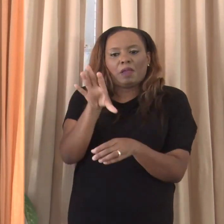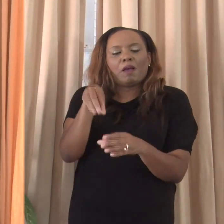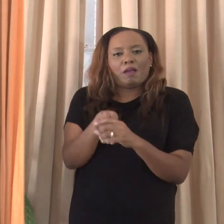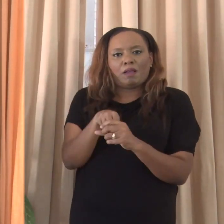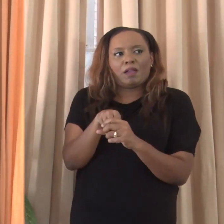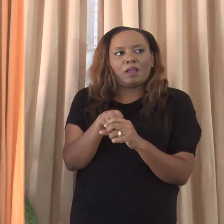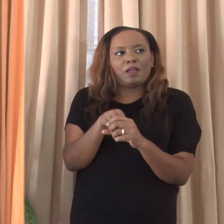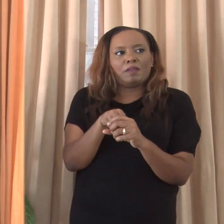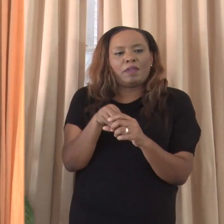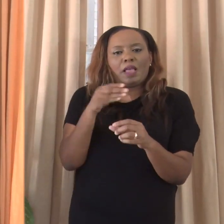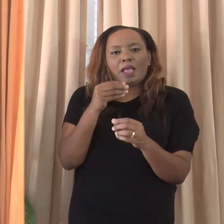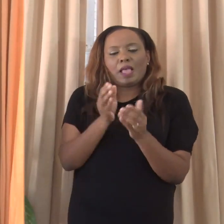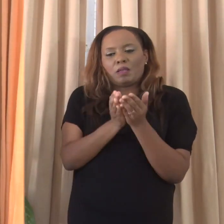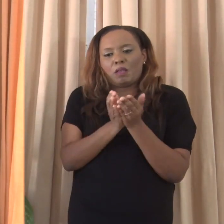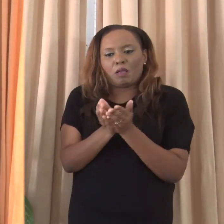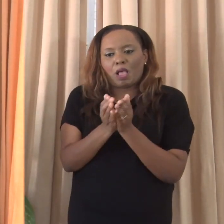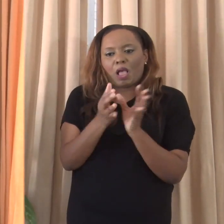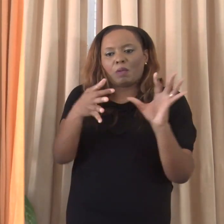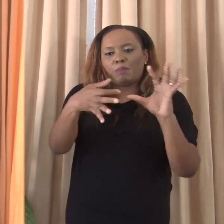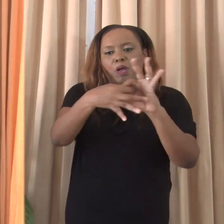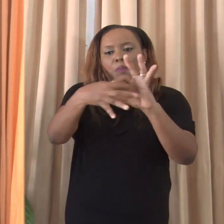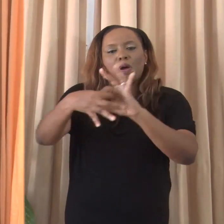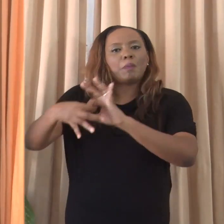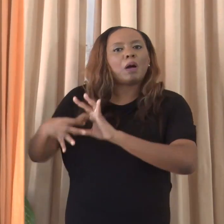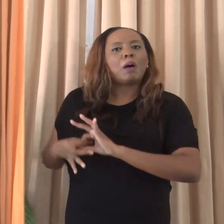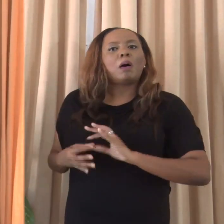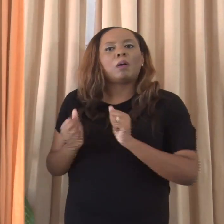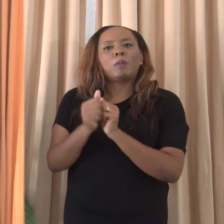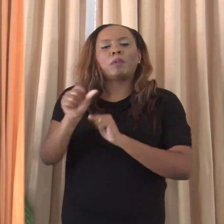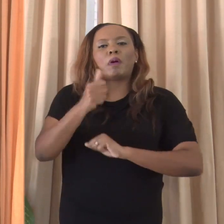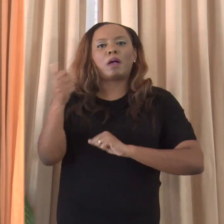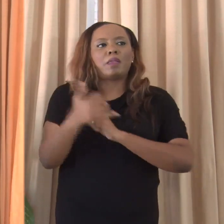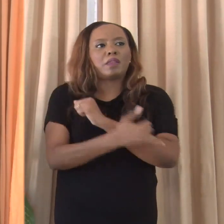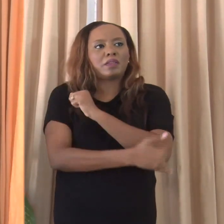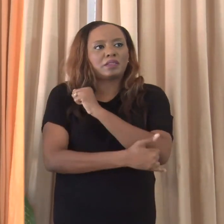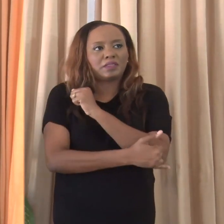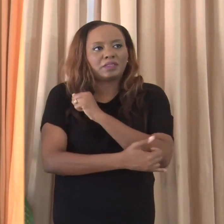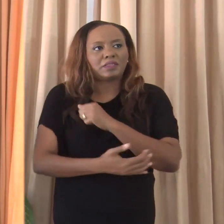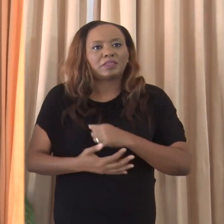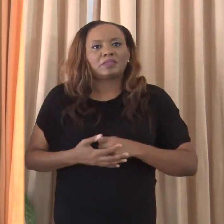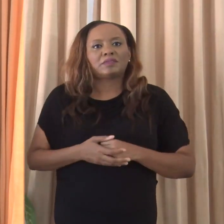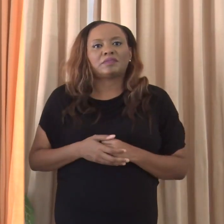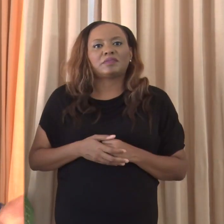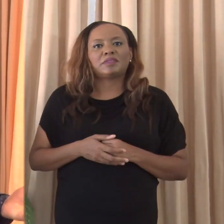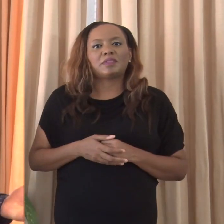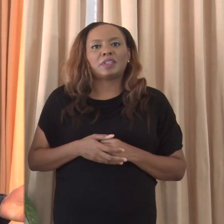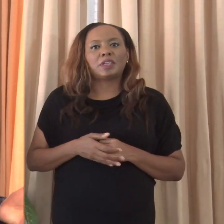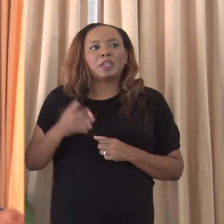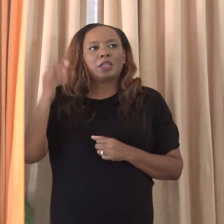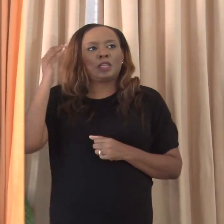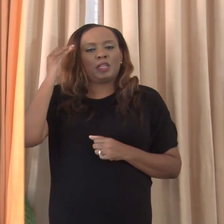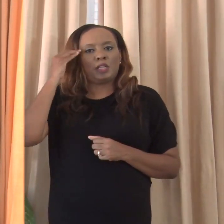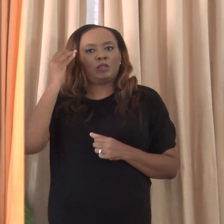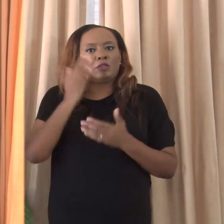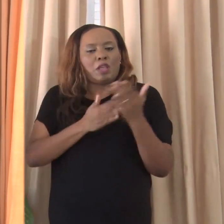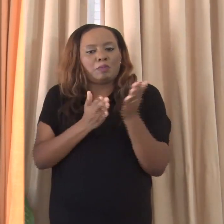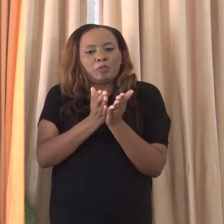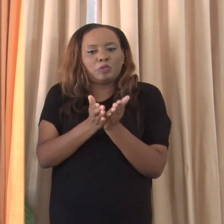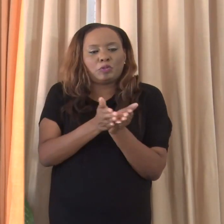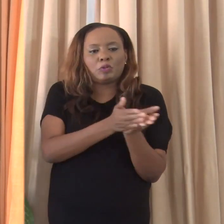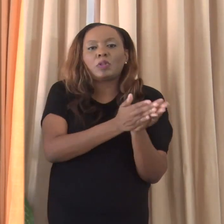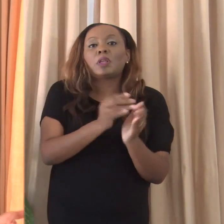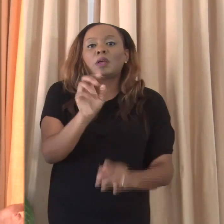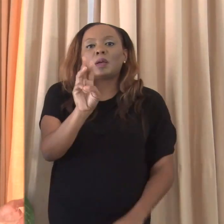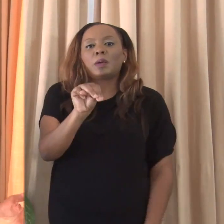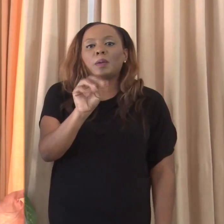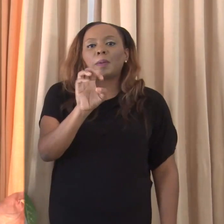we link with several other countries as opposed to the cruise ships going into the Mediterranean, where they now go in summer,